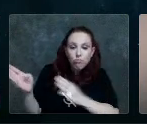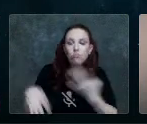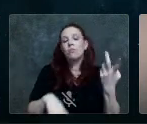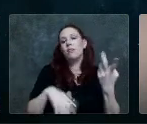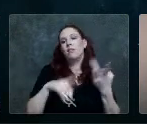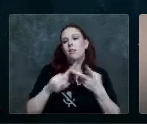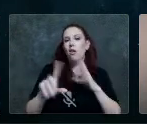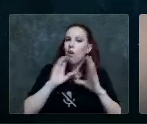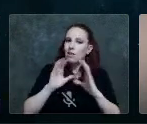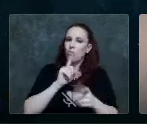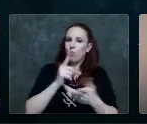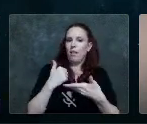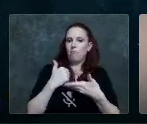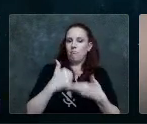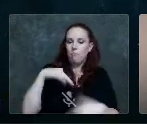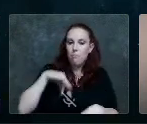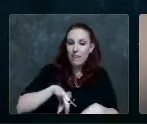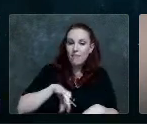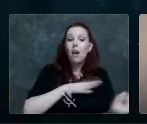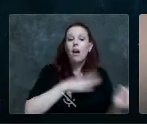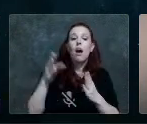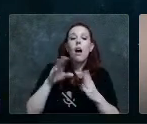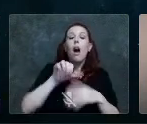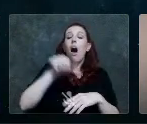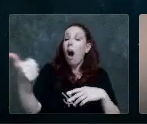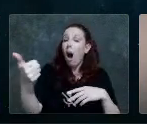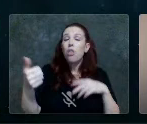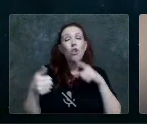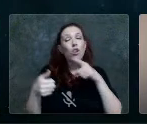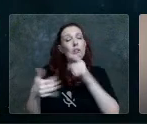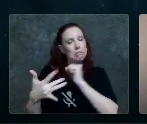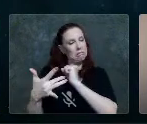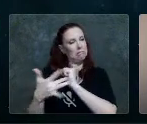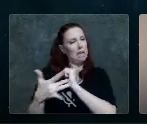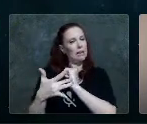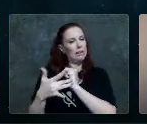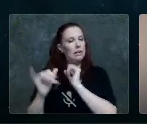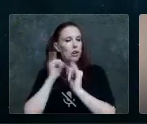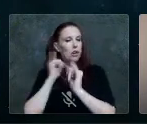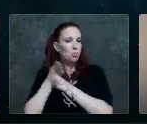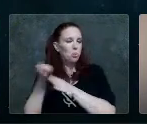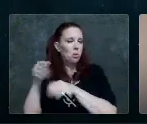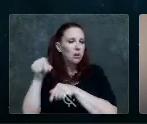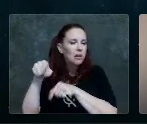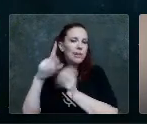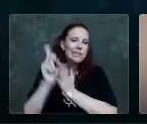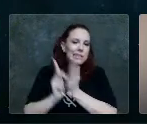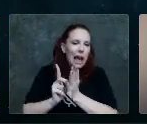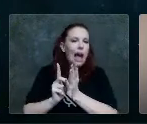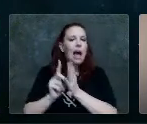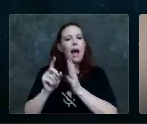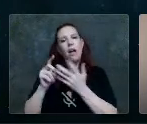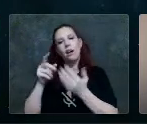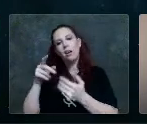conversation, these things can really help. Or the other thing I hear, and I think this is mostly in the technical interviews, design, programming, that kind of thing,